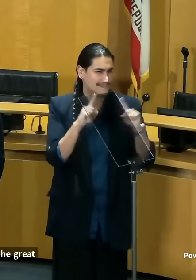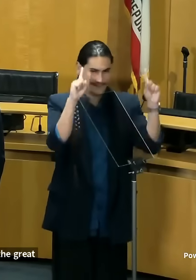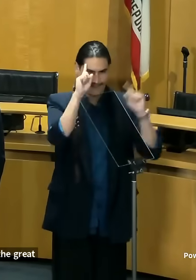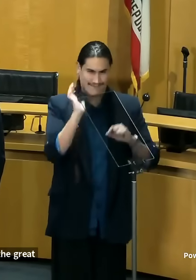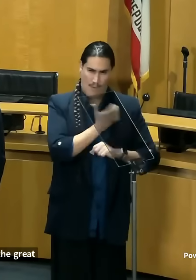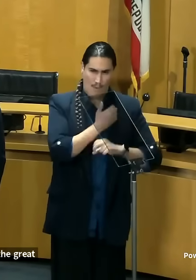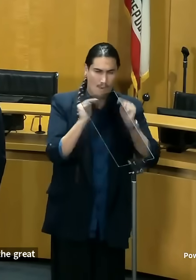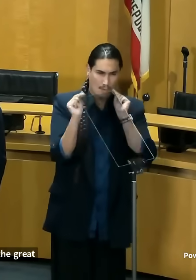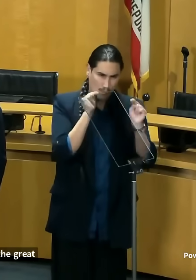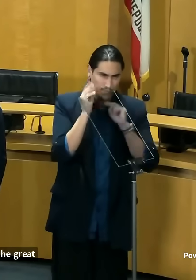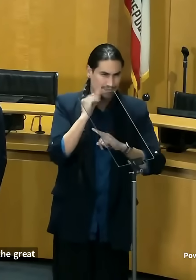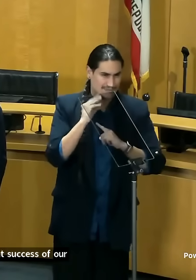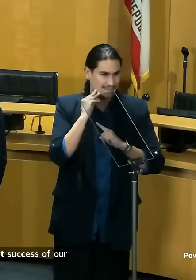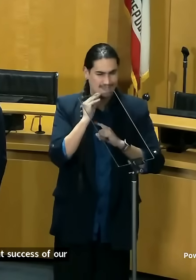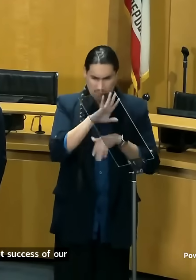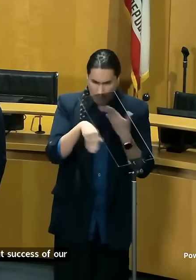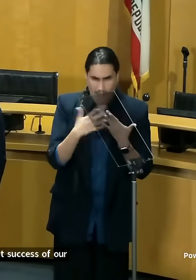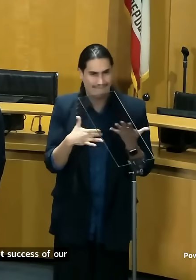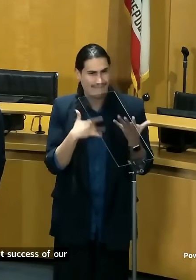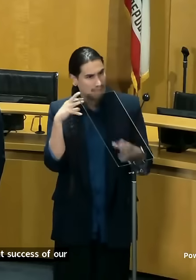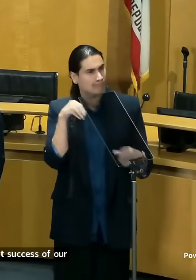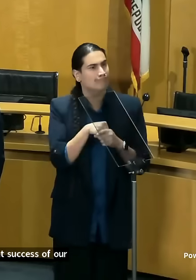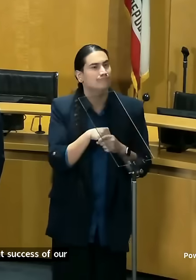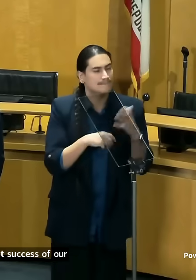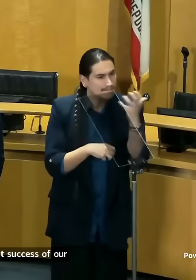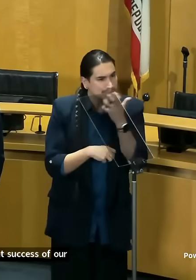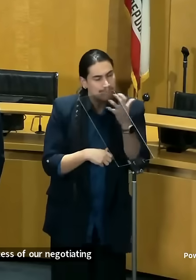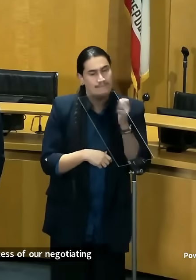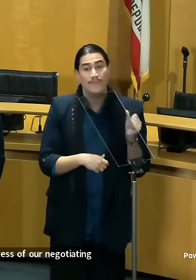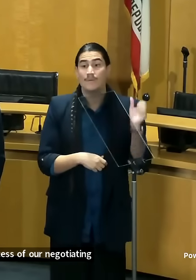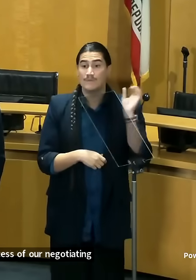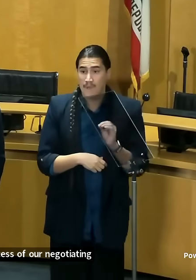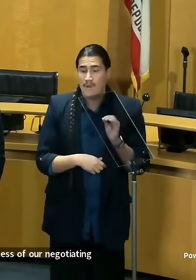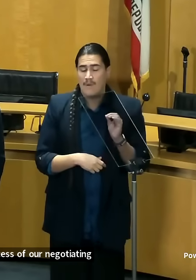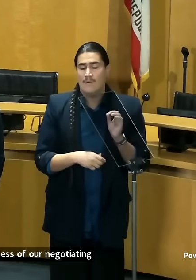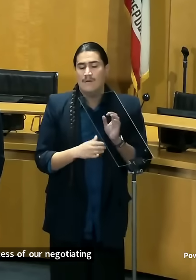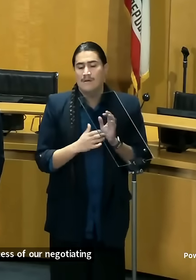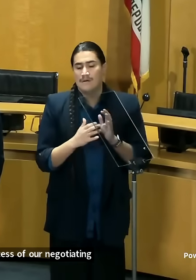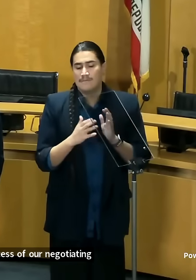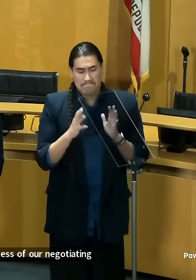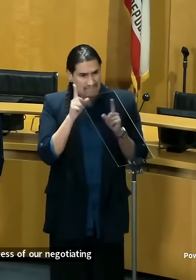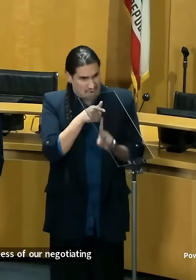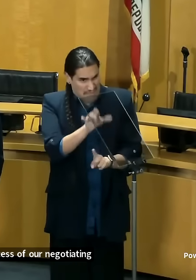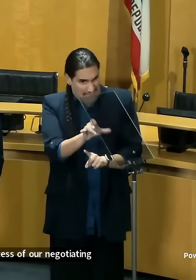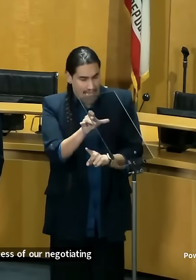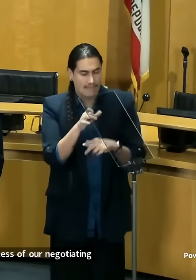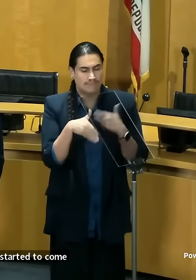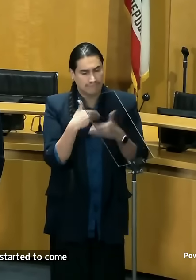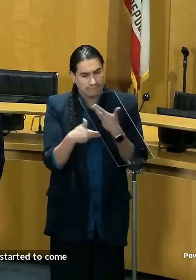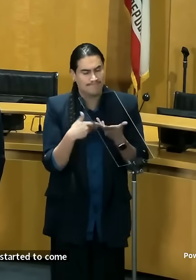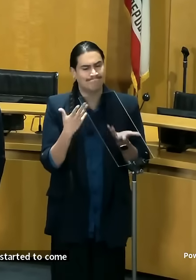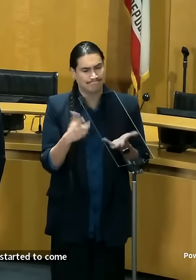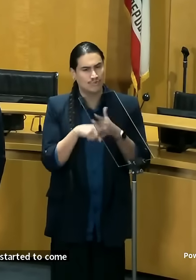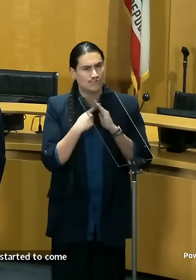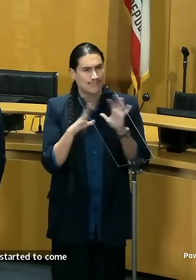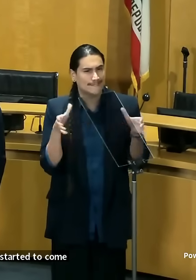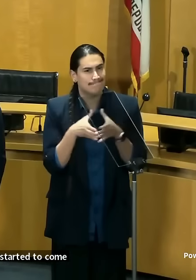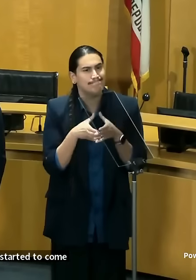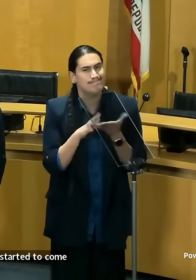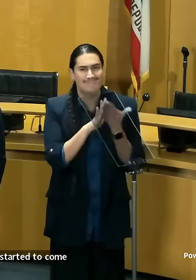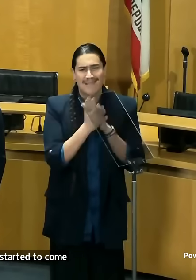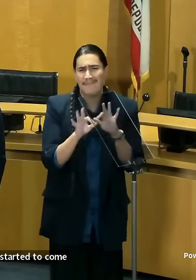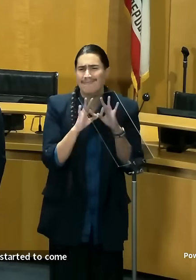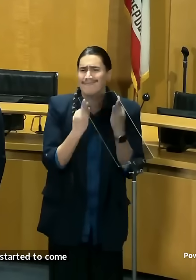our negotiating committee. And so we started to come together as a